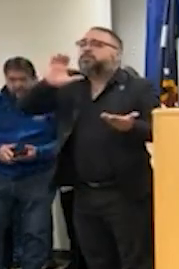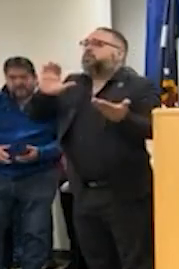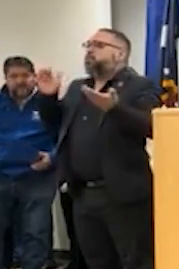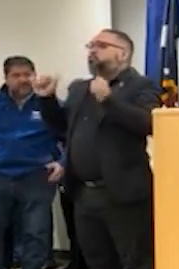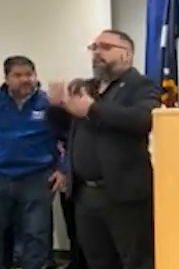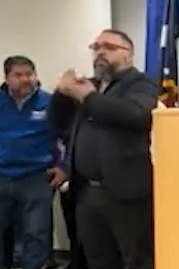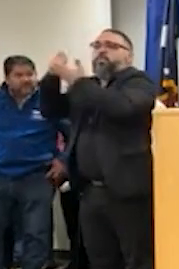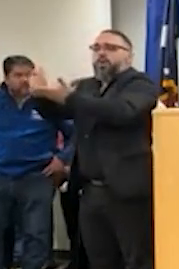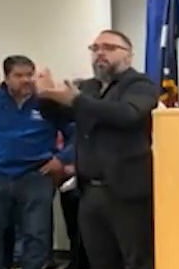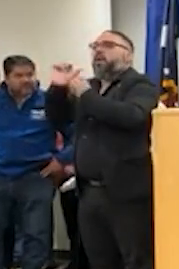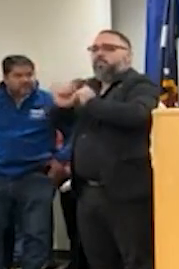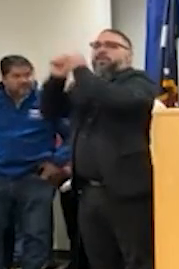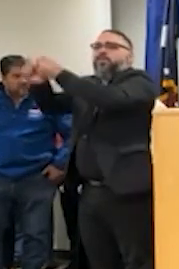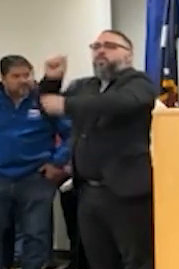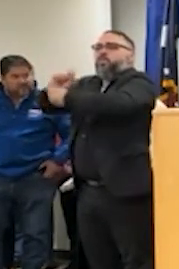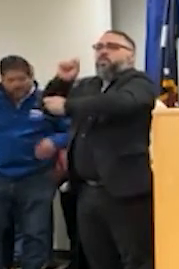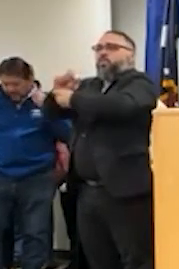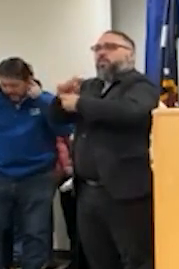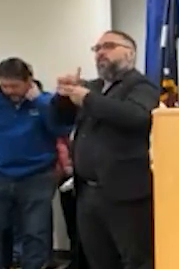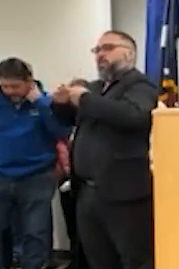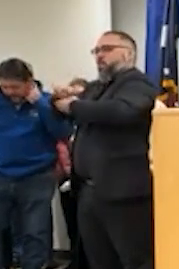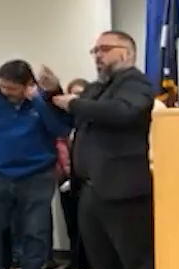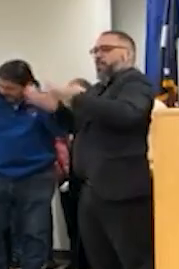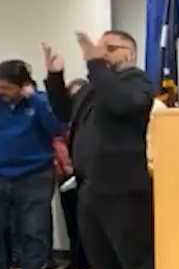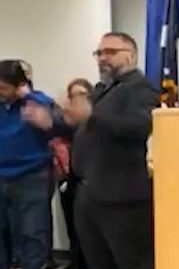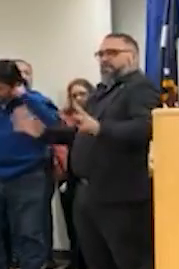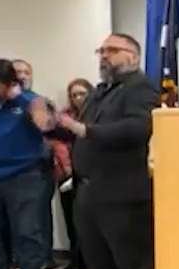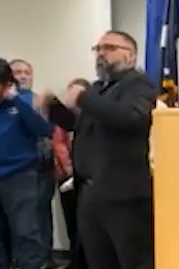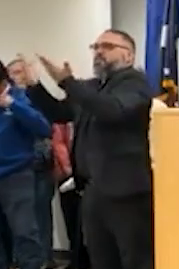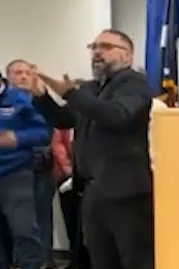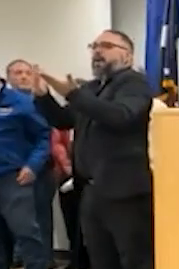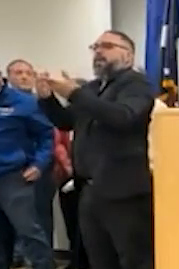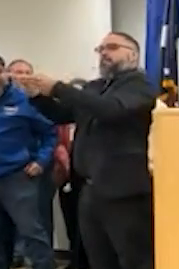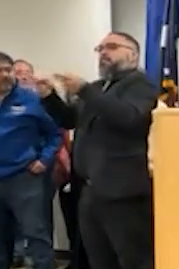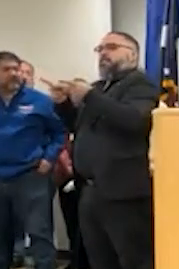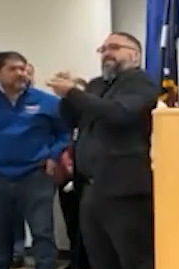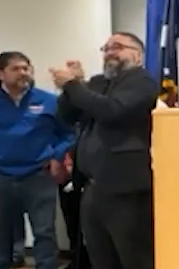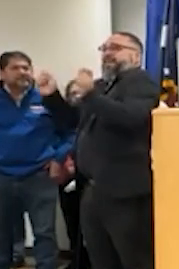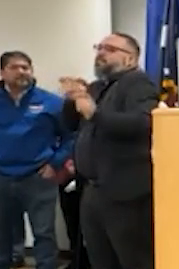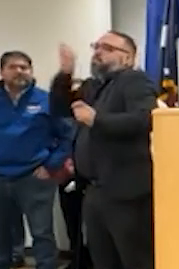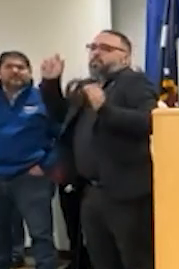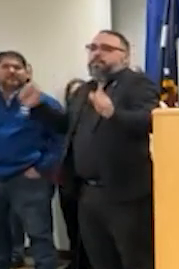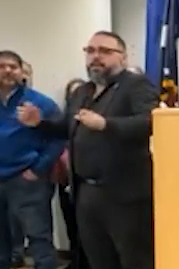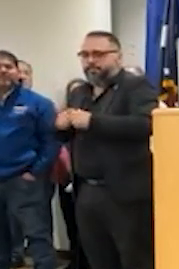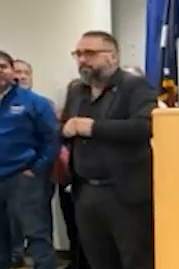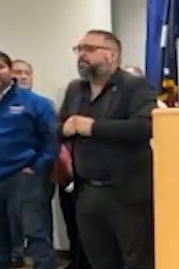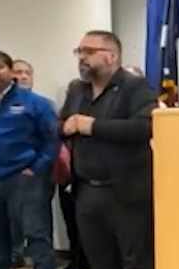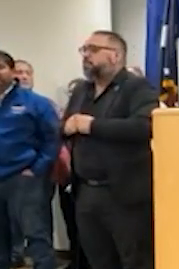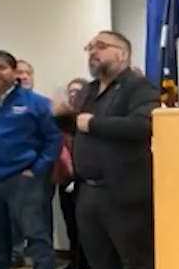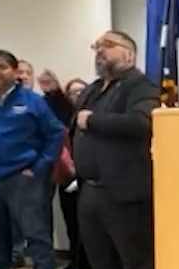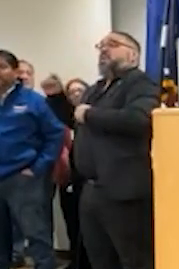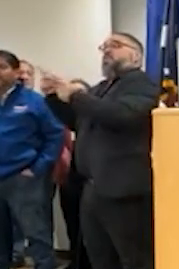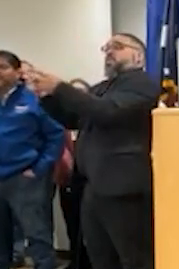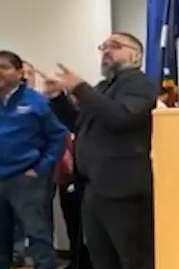outreach, and will continue as we go through the weekend to be able to provide folks that assistance. Those facilities opened